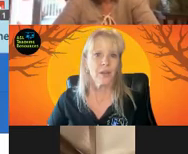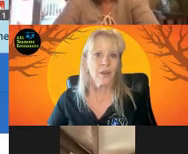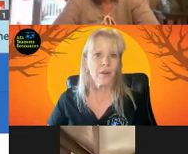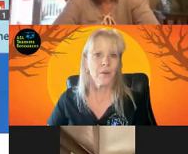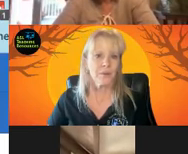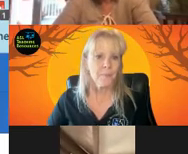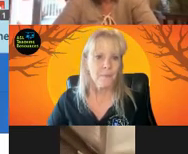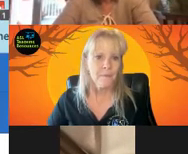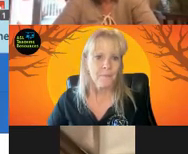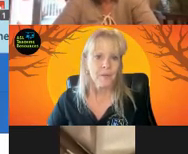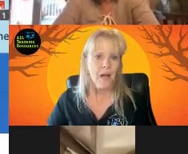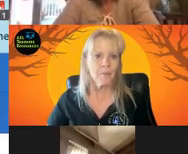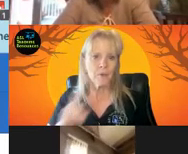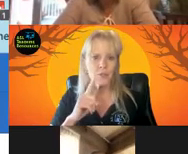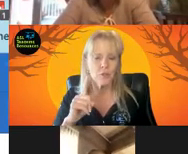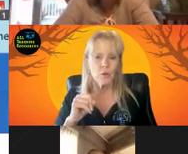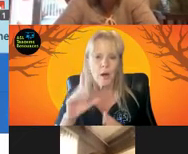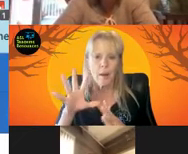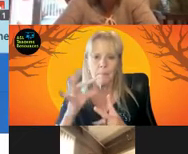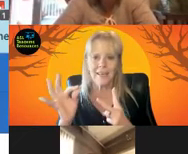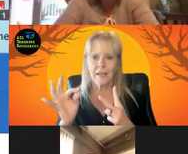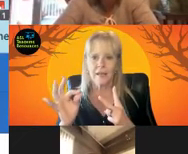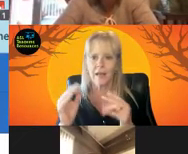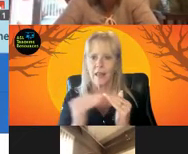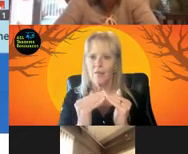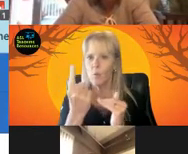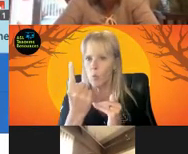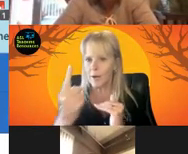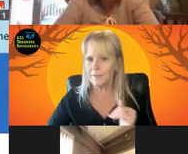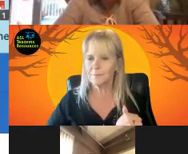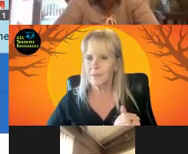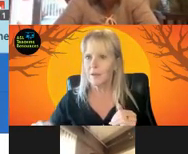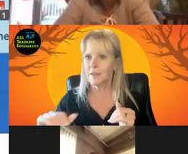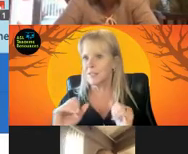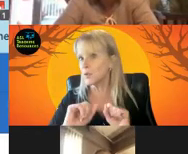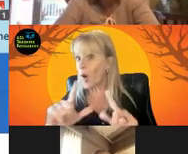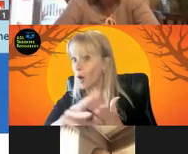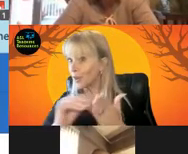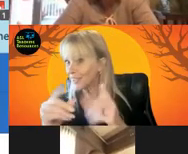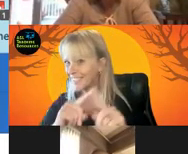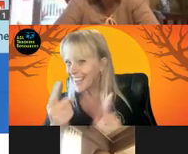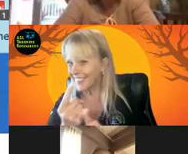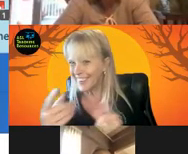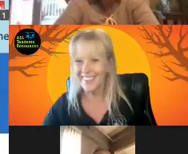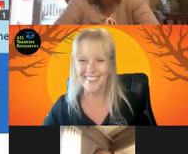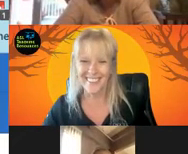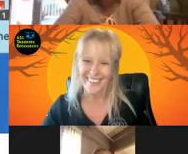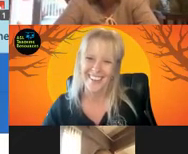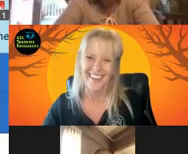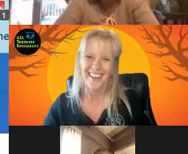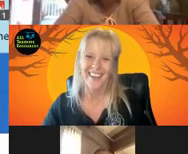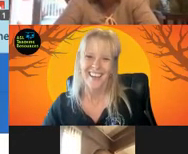And here we go. I'm going to pick a level 1 since we're all learning sign,